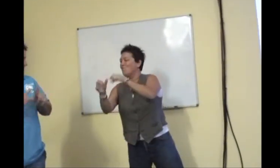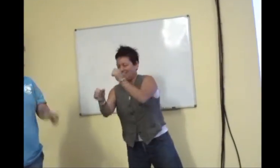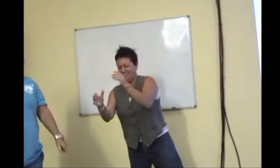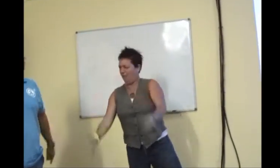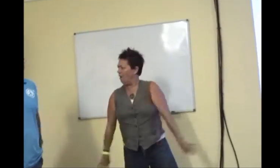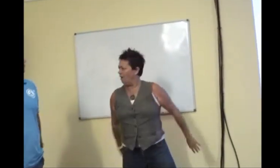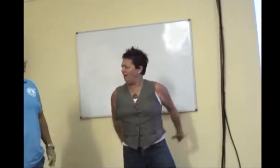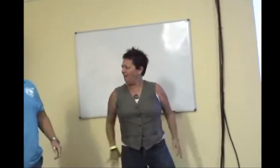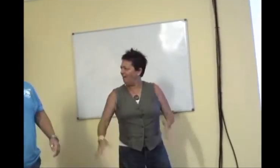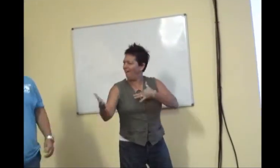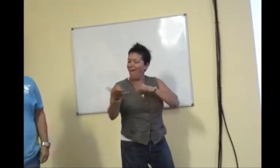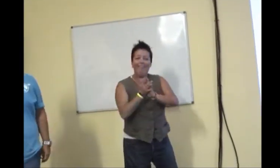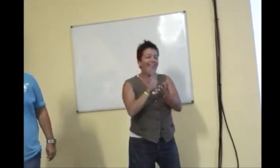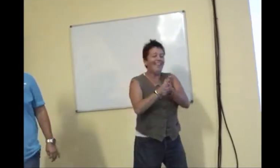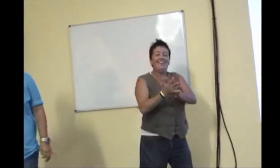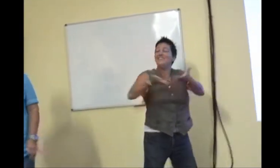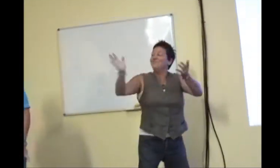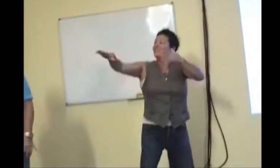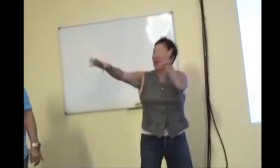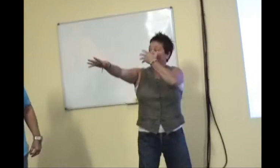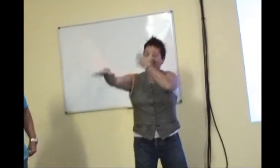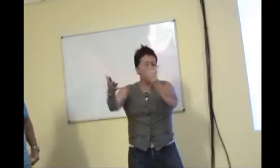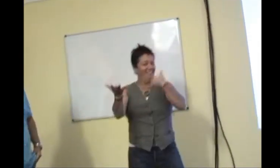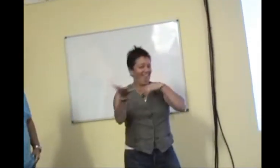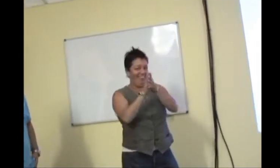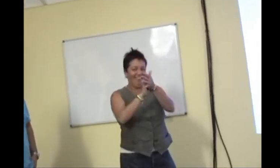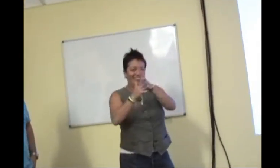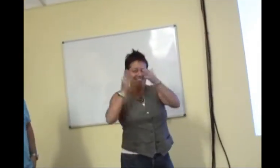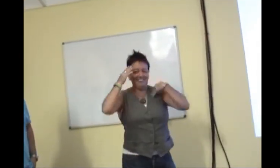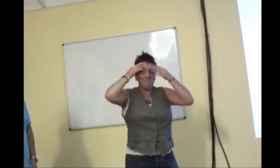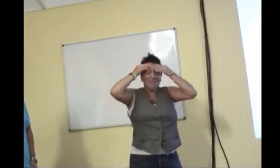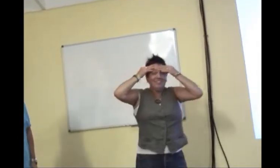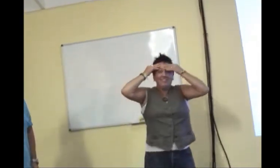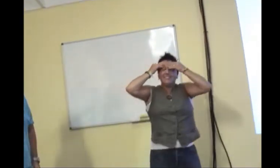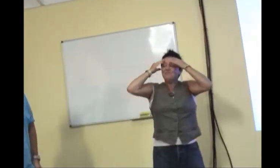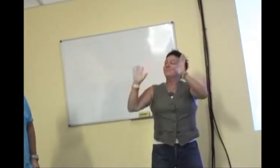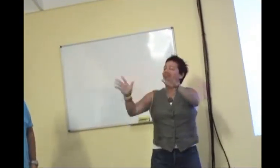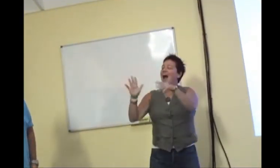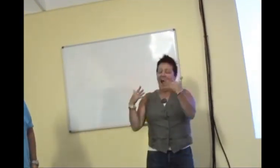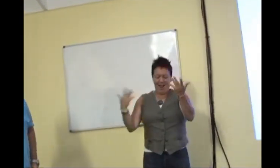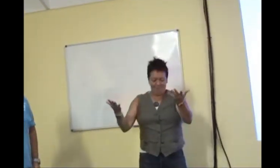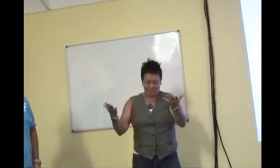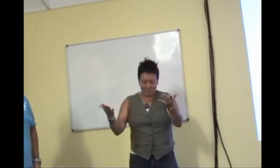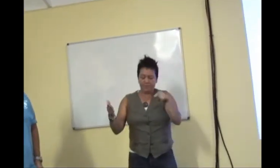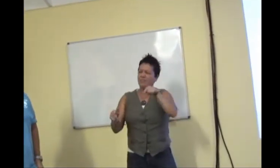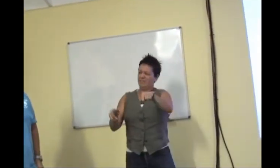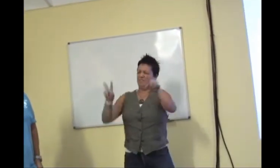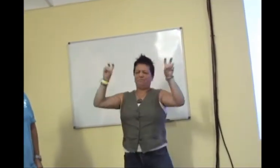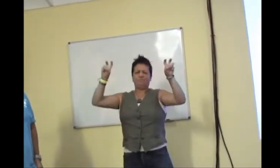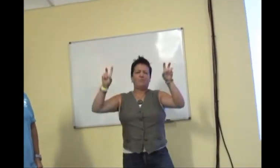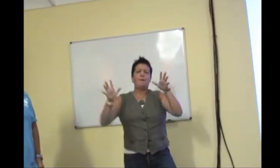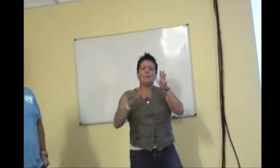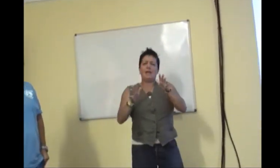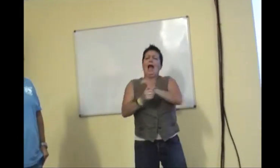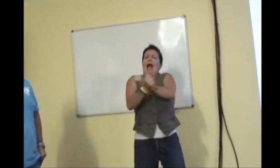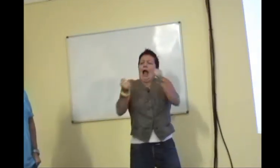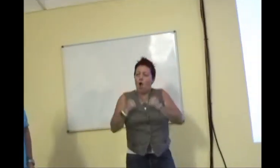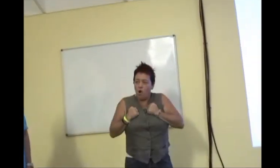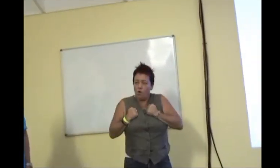AUSAUSLAN. Sign Language. Australian Sign Language. I'm sorry, I did no good this afternoon. I was having a So it means